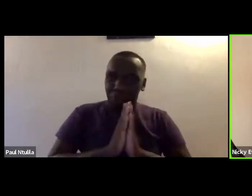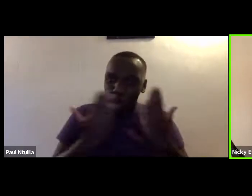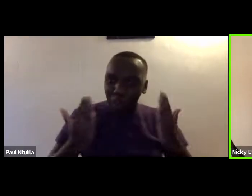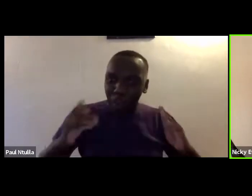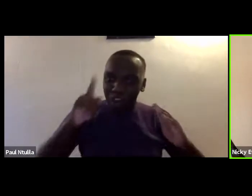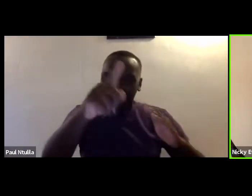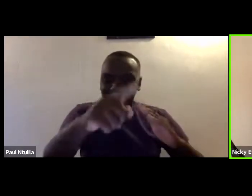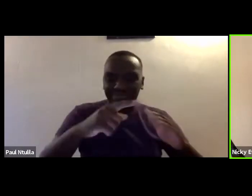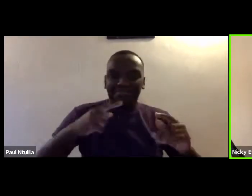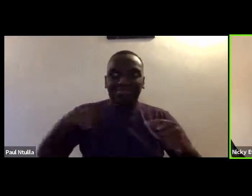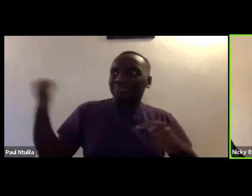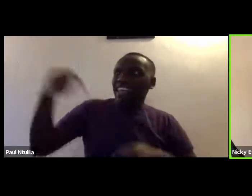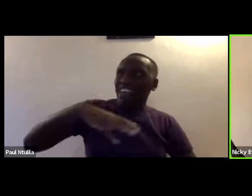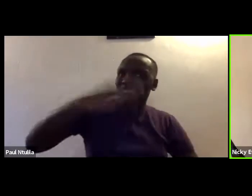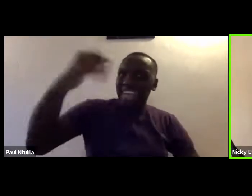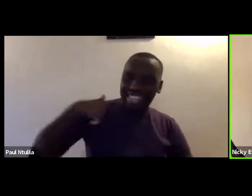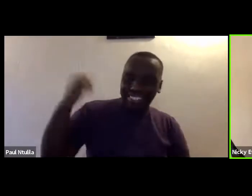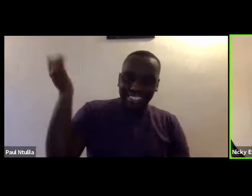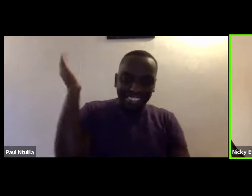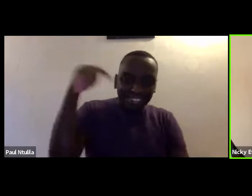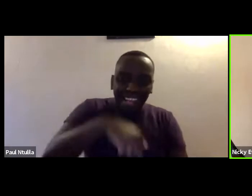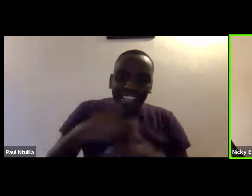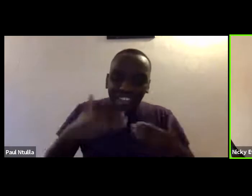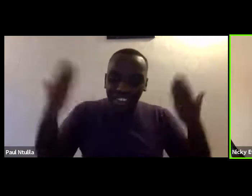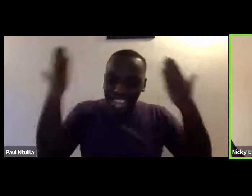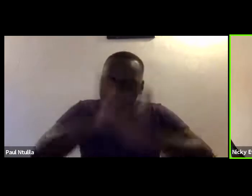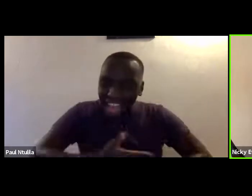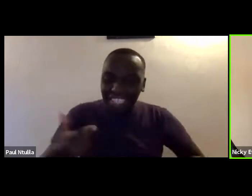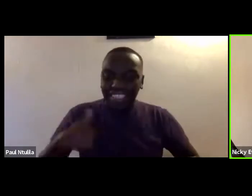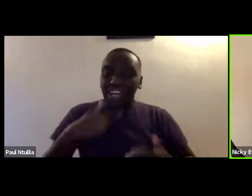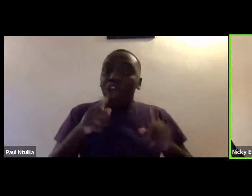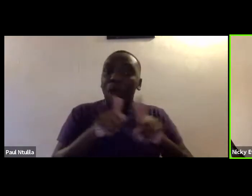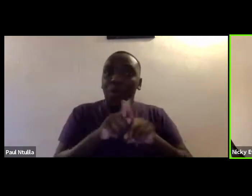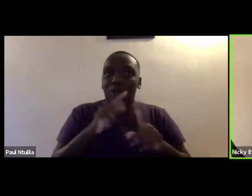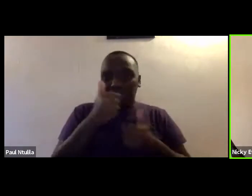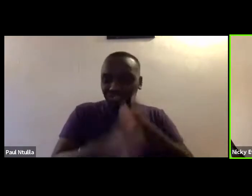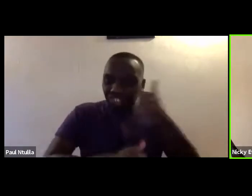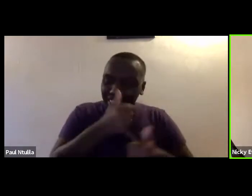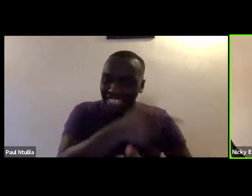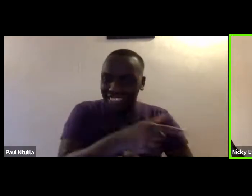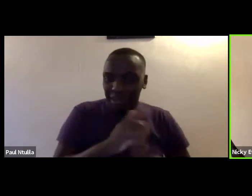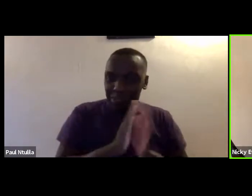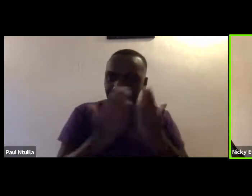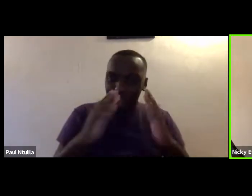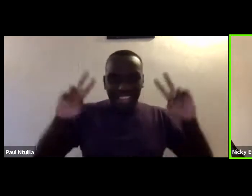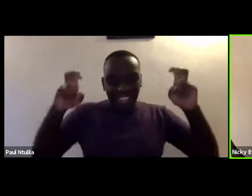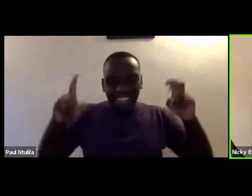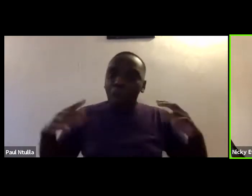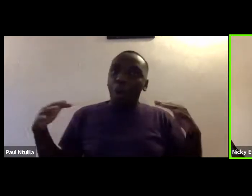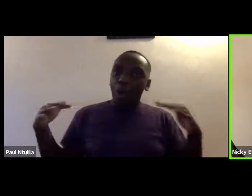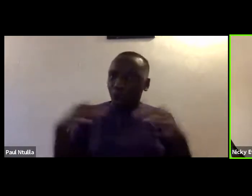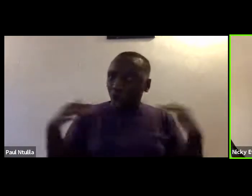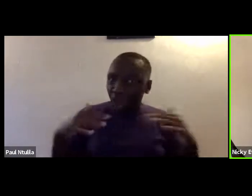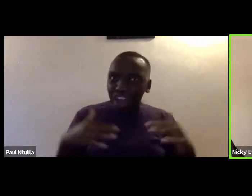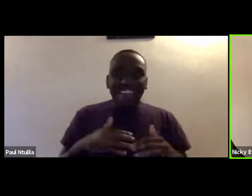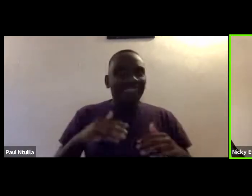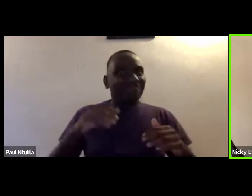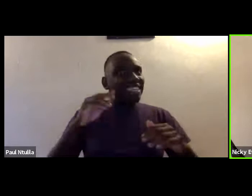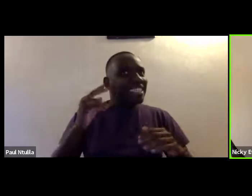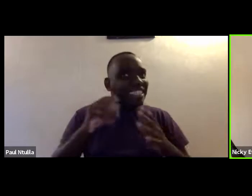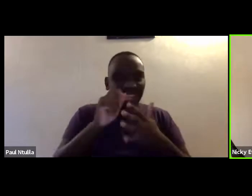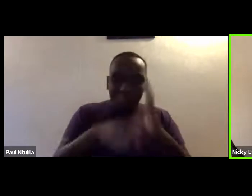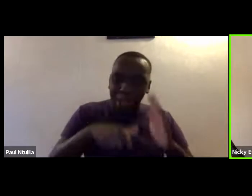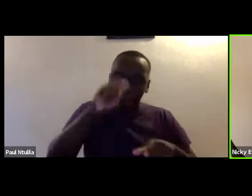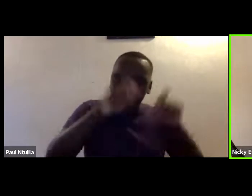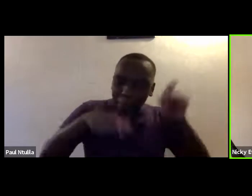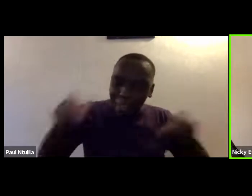Ellen on her book and for inviting me to speak tonight. So congratulations